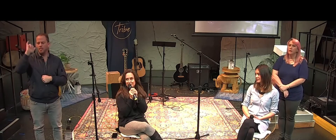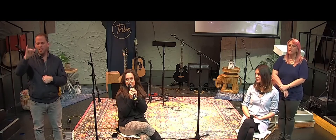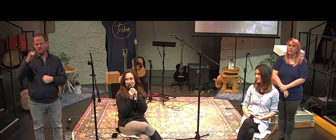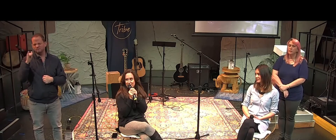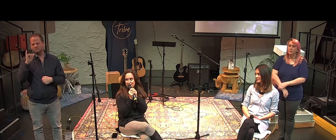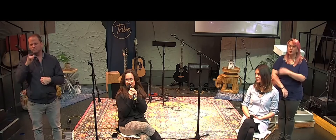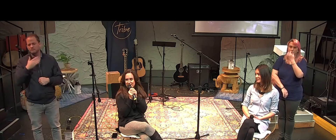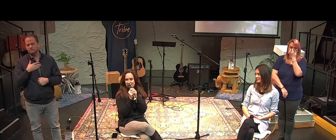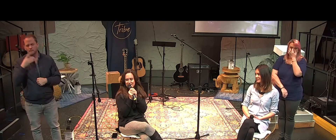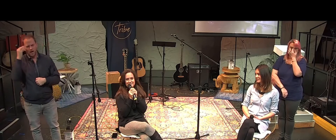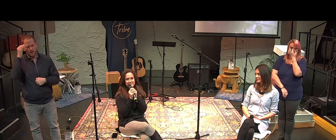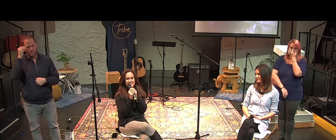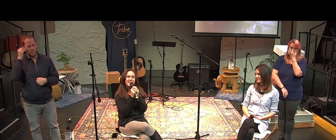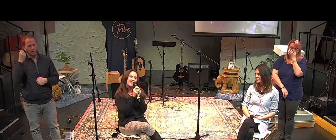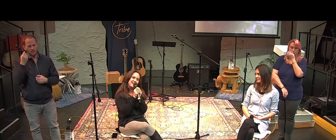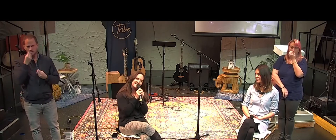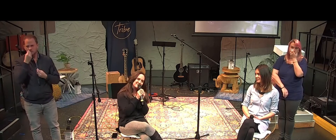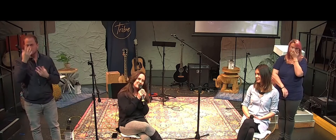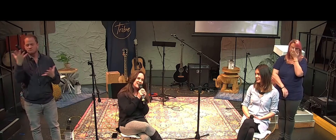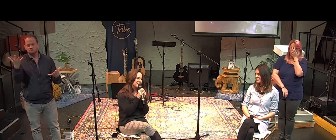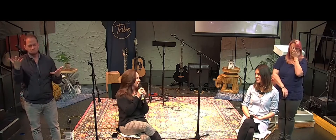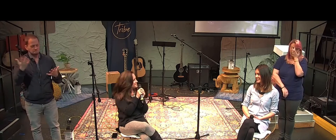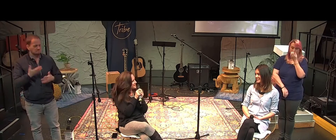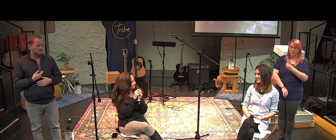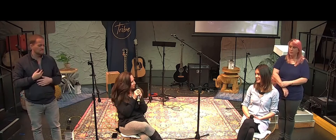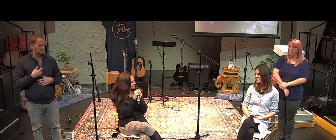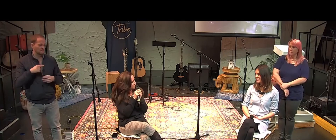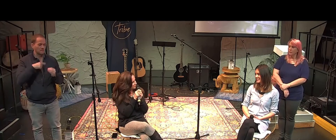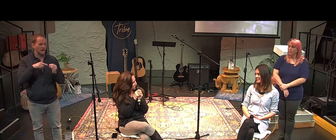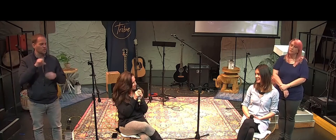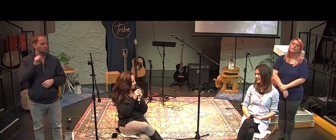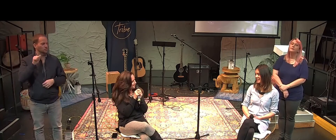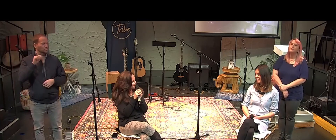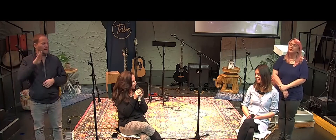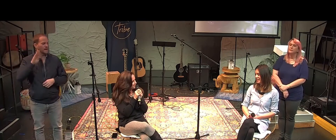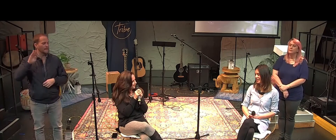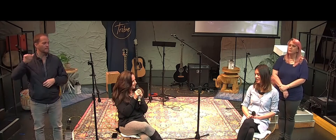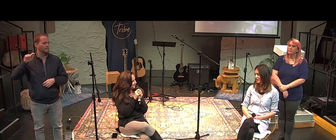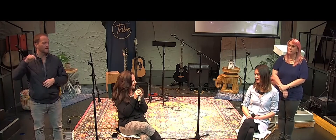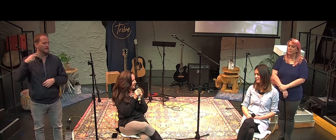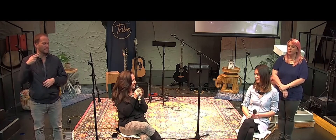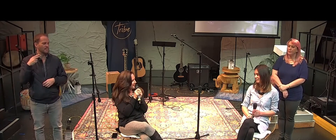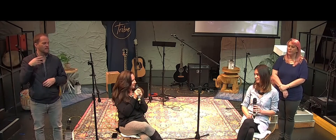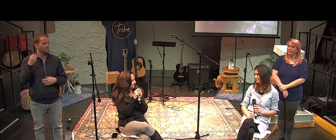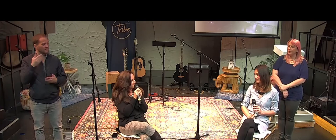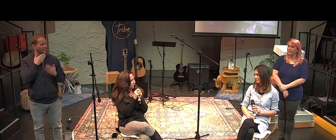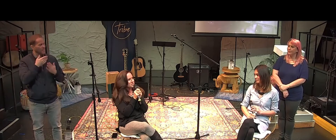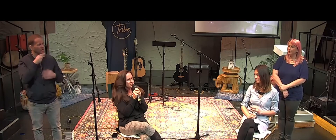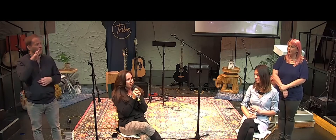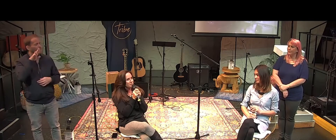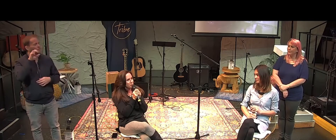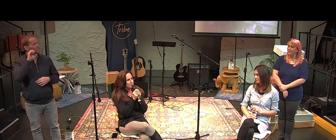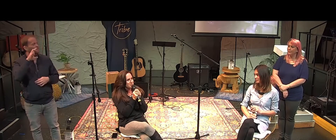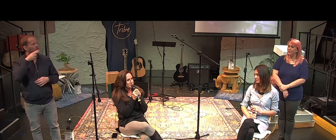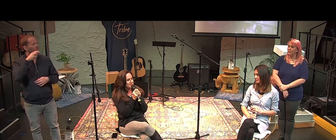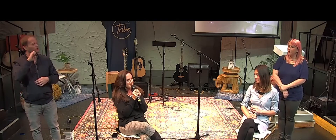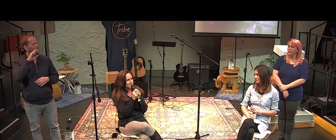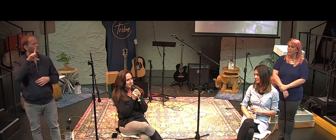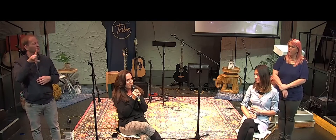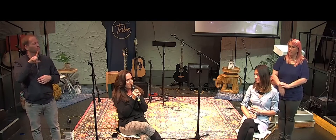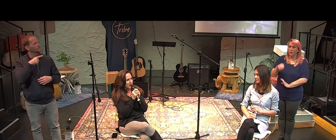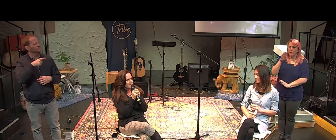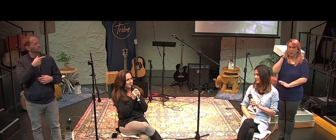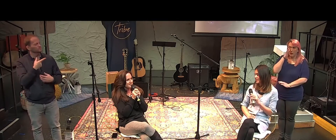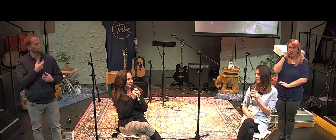thoughts on Sabbath now. And thanks. Thanks, Rachel, for sharing what it's like with littles, and so much to look forward to as